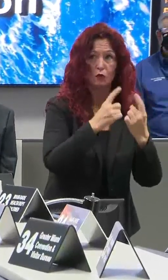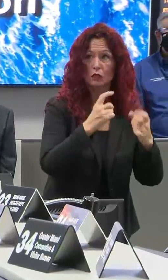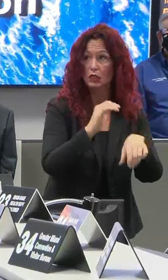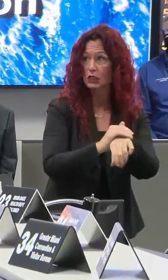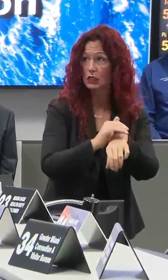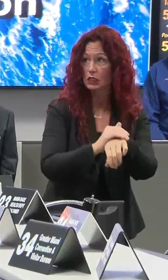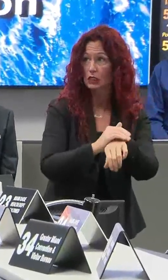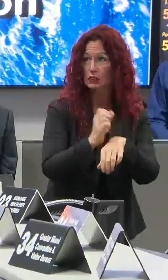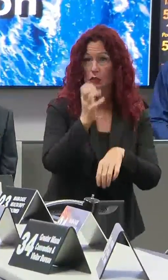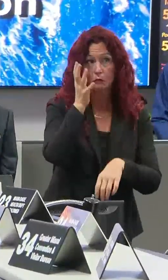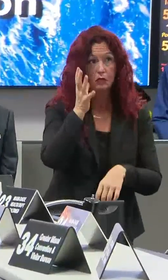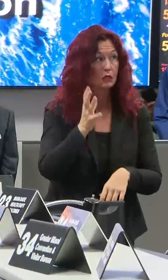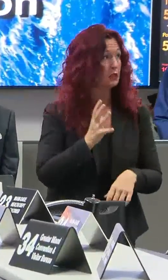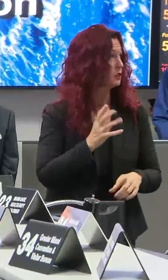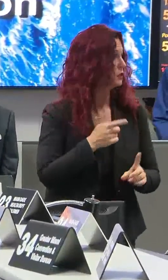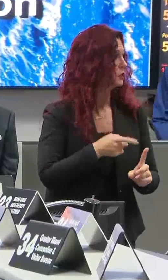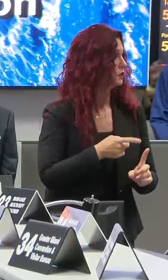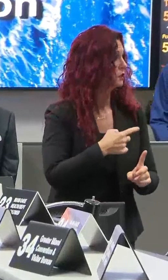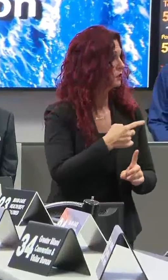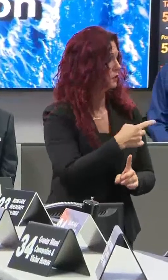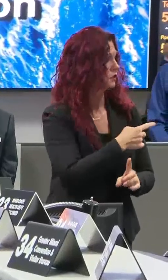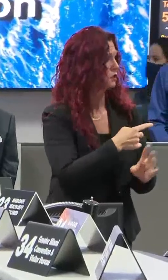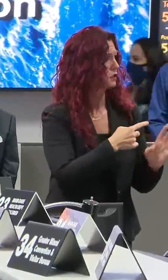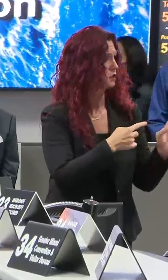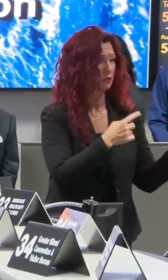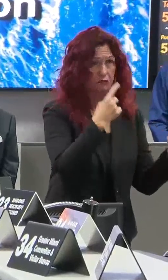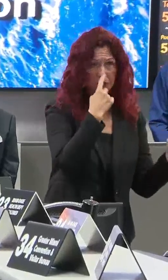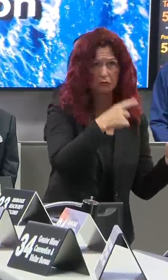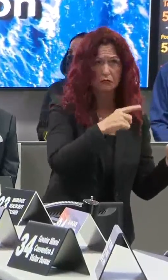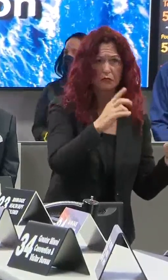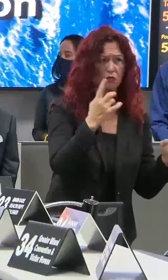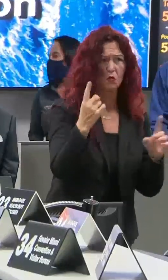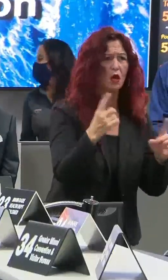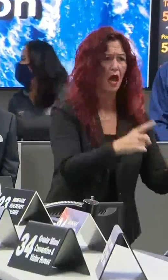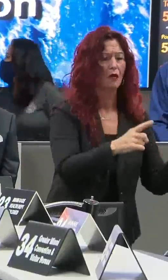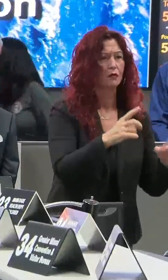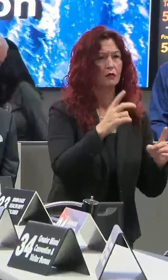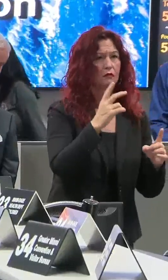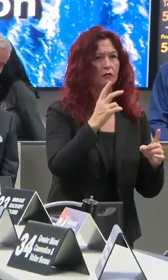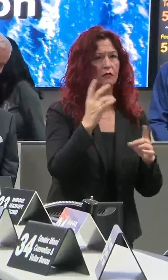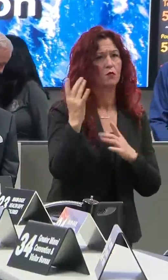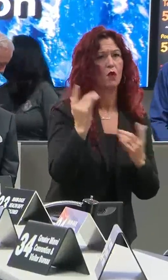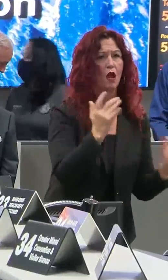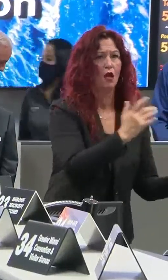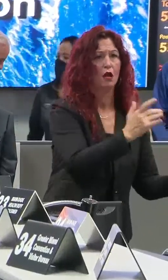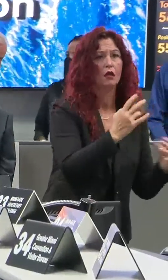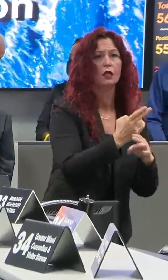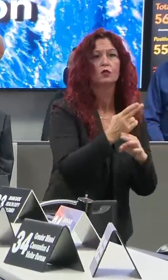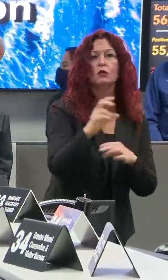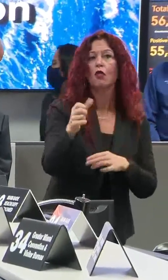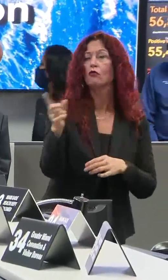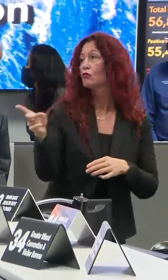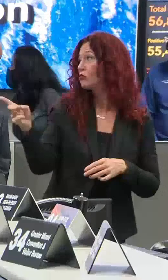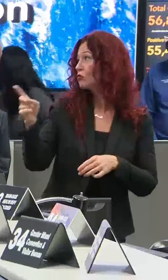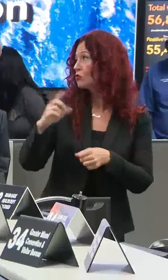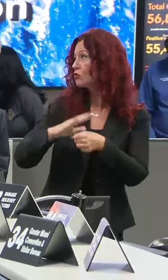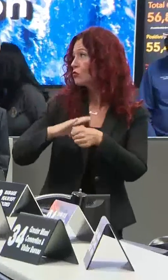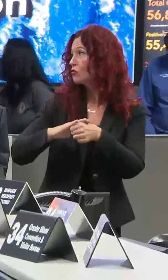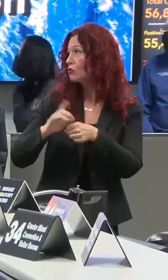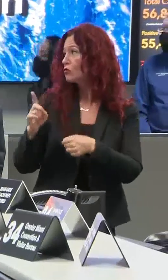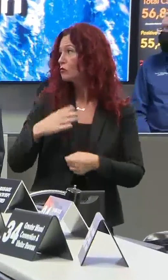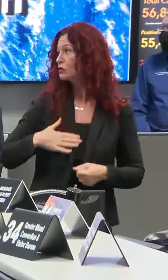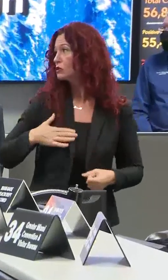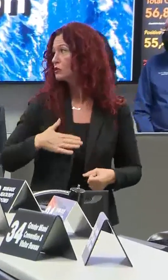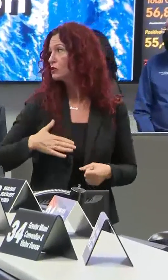Okay. Can you just explain what he did, what happened? He could use that mic over there? Oh, right there. Yes, sir.